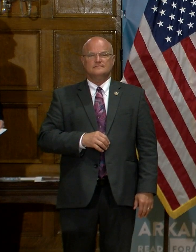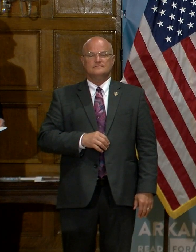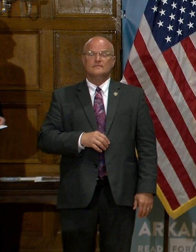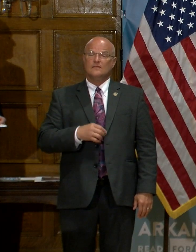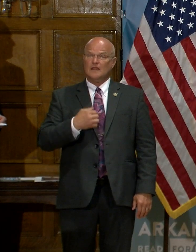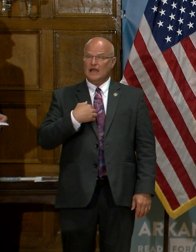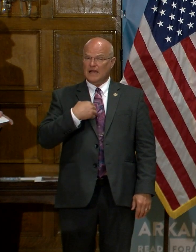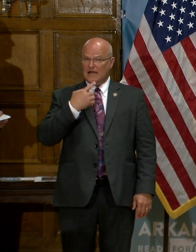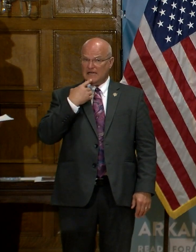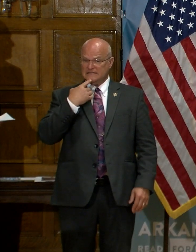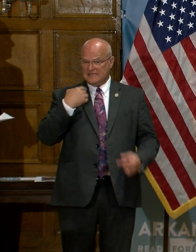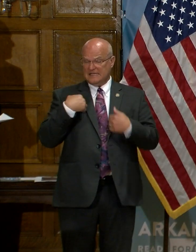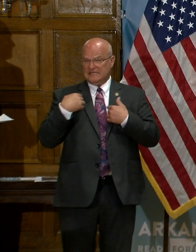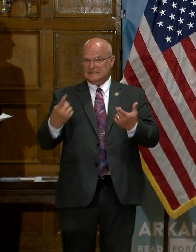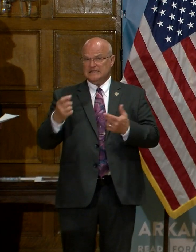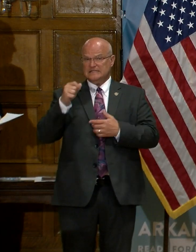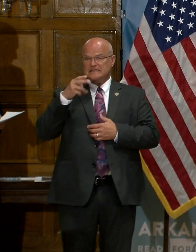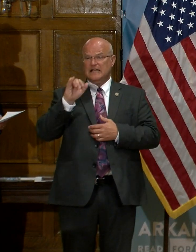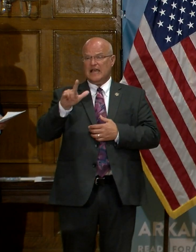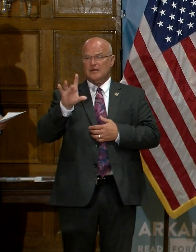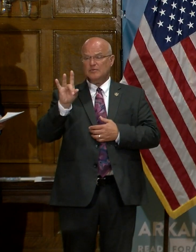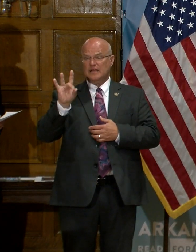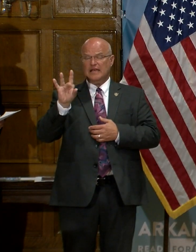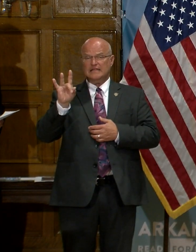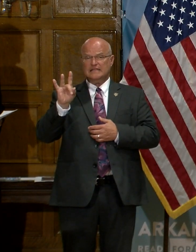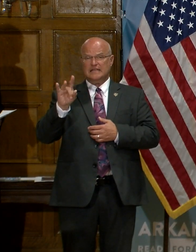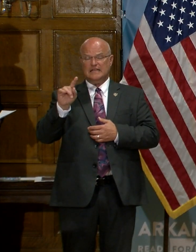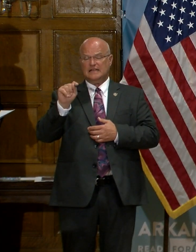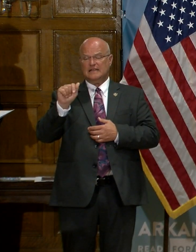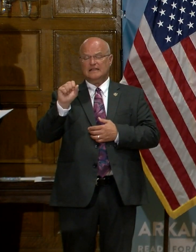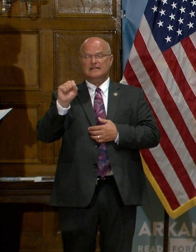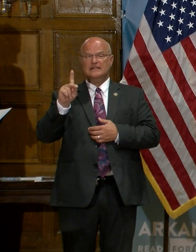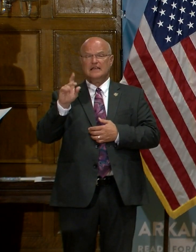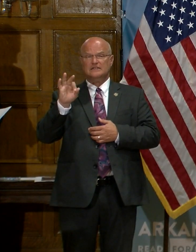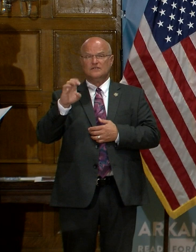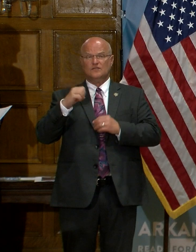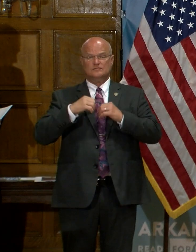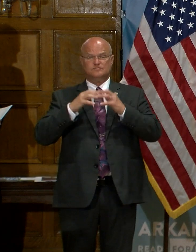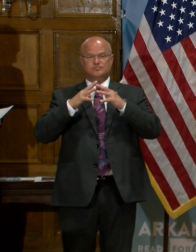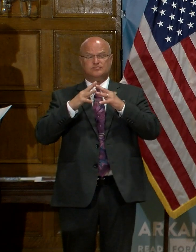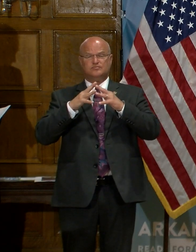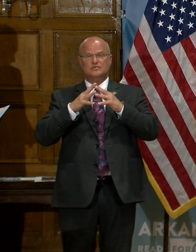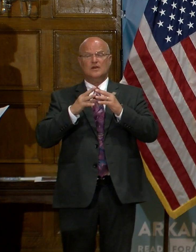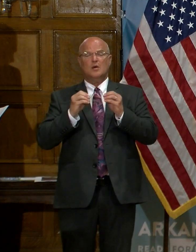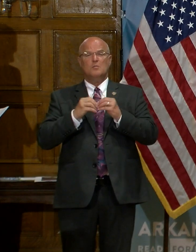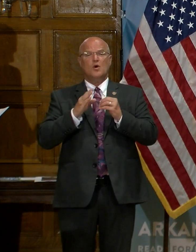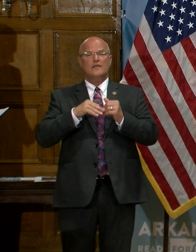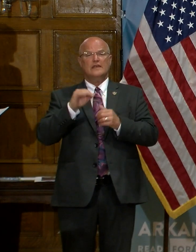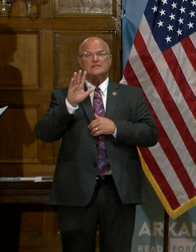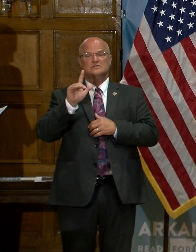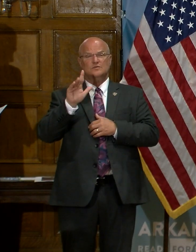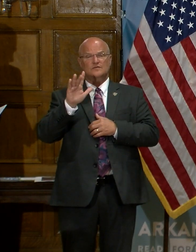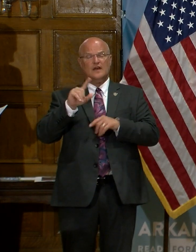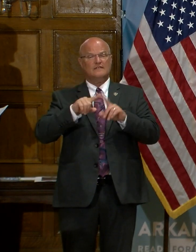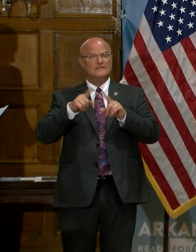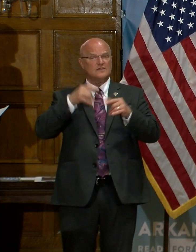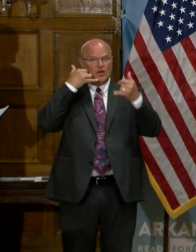I would say, since April 18th, when the task force has been established, we've had over 25 different